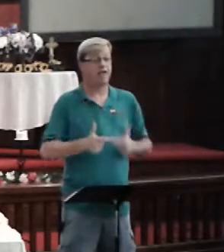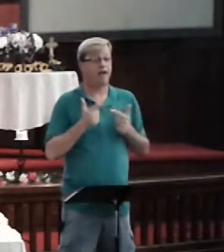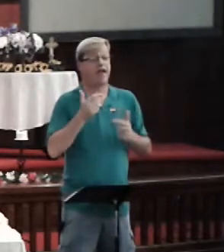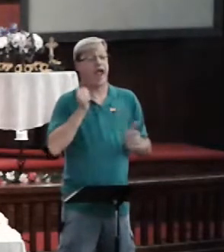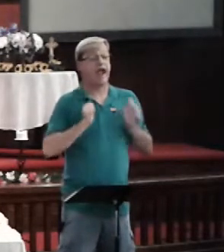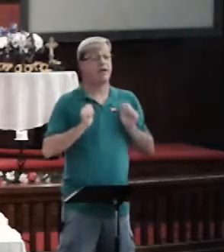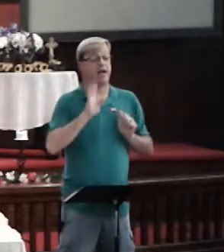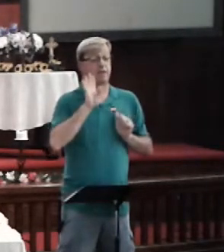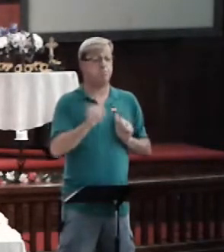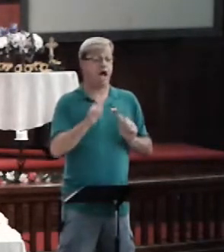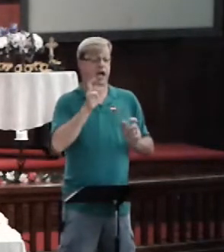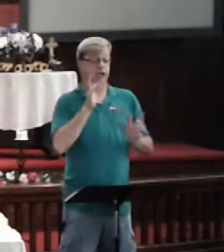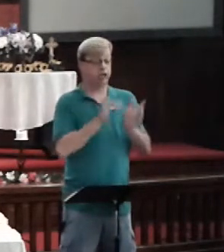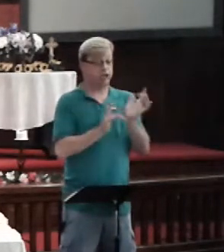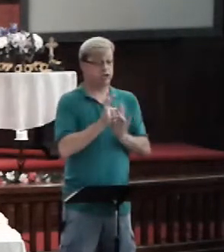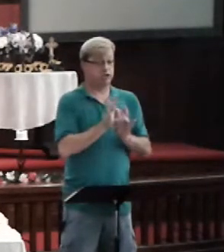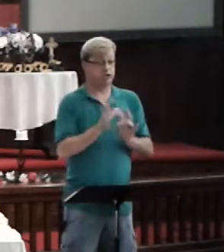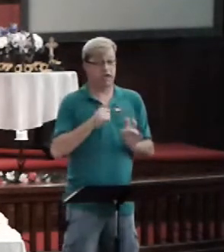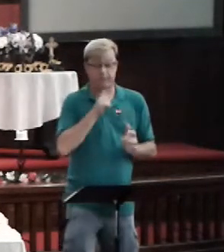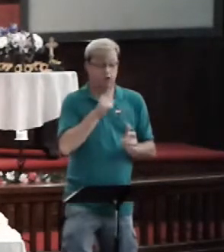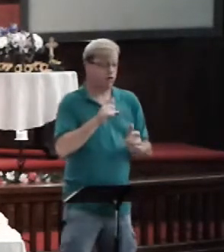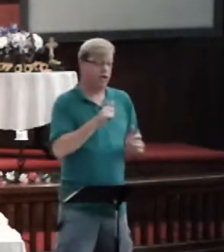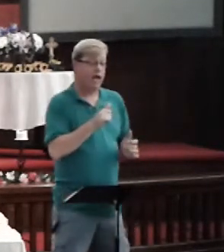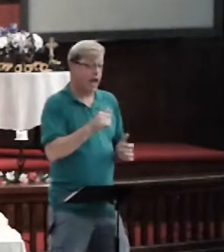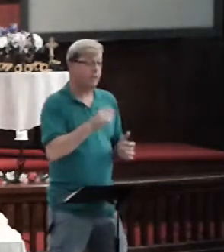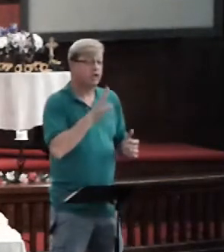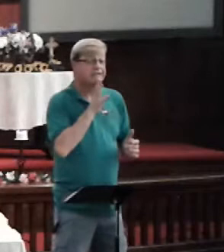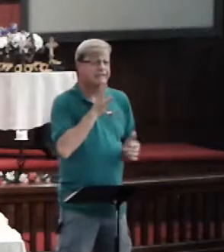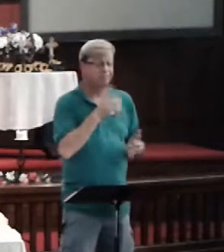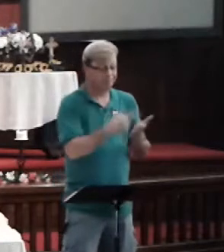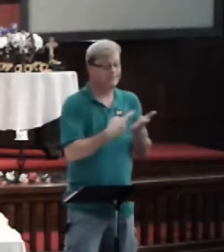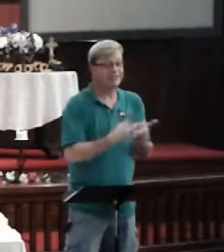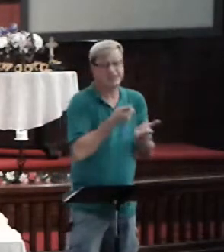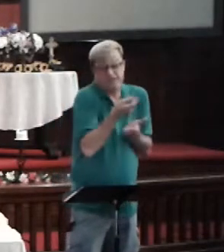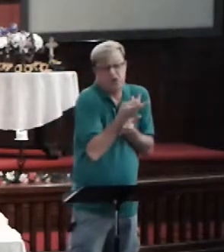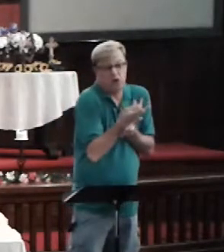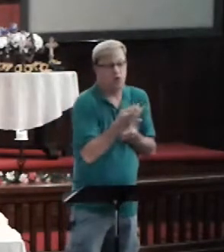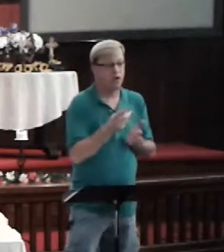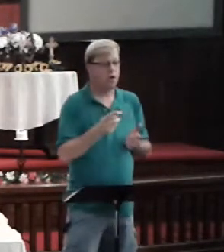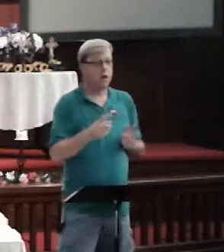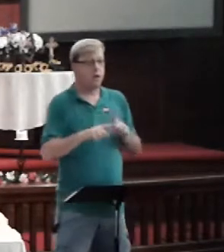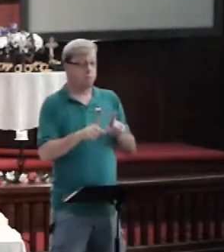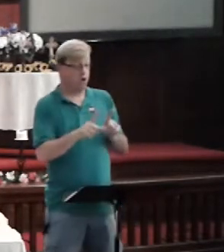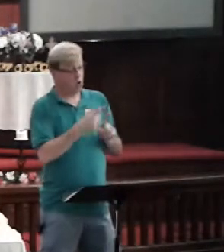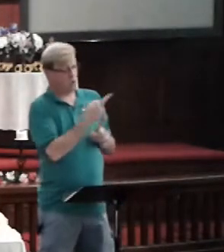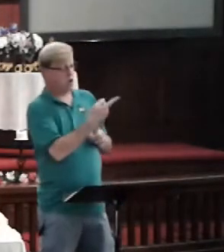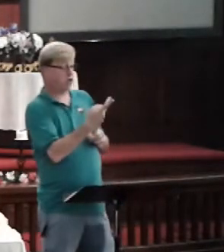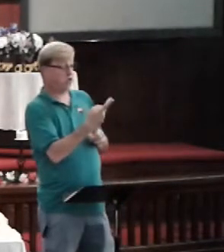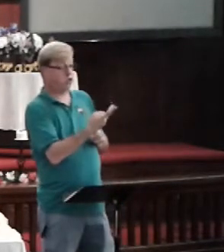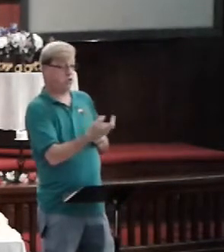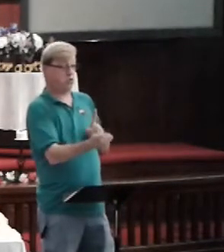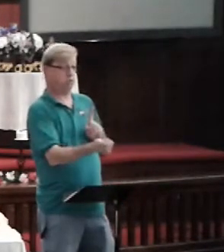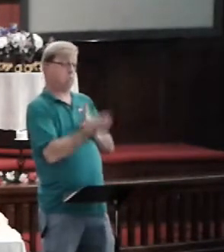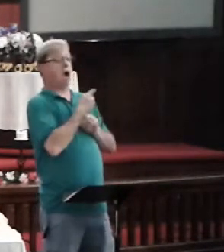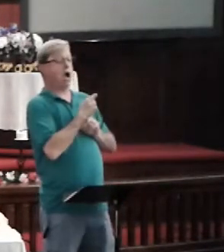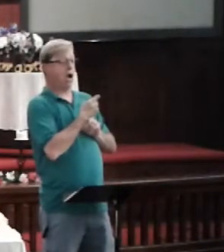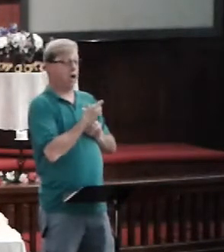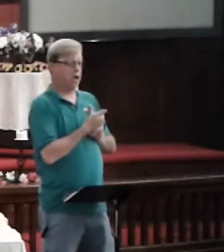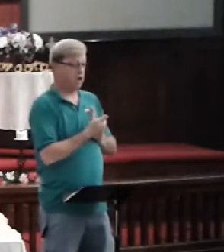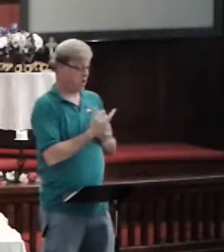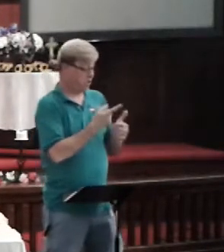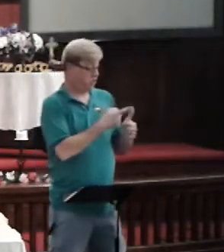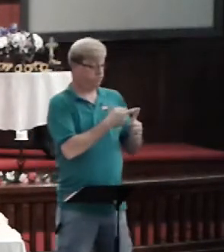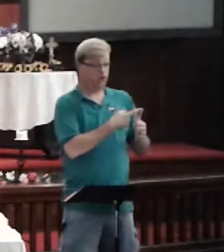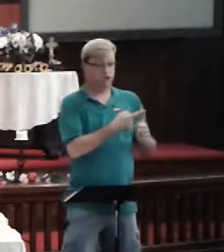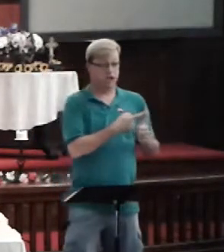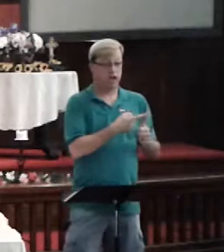Jesus. And I'm not going to go through all of them. But I did get hit by two of them particularly. One was